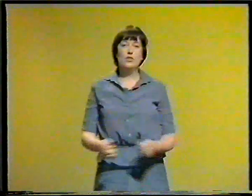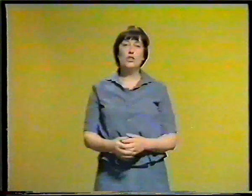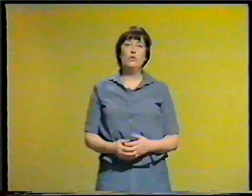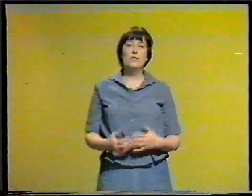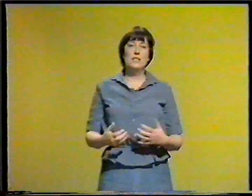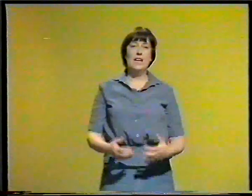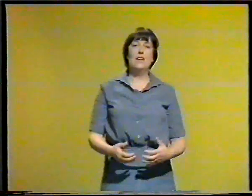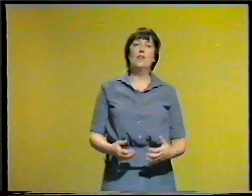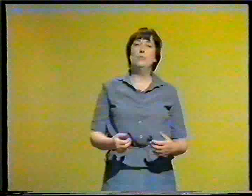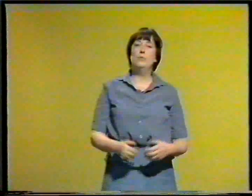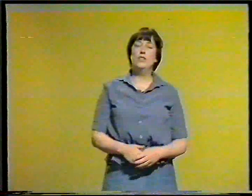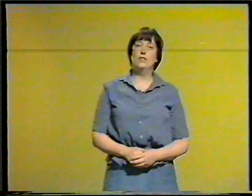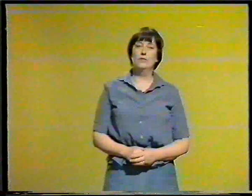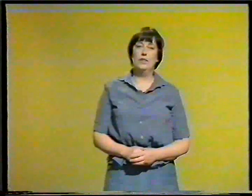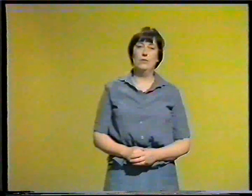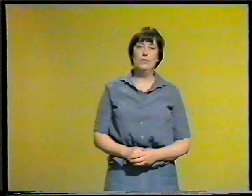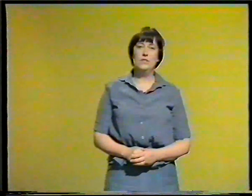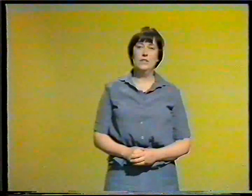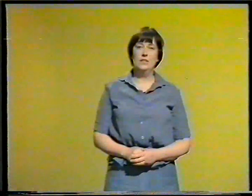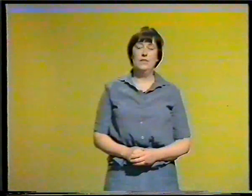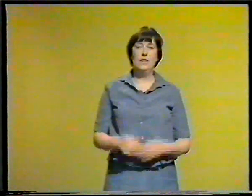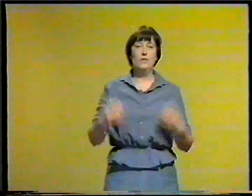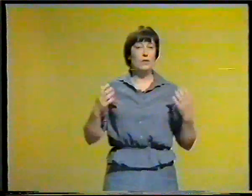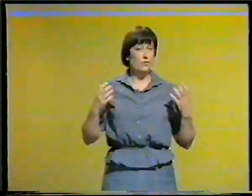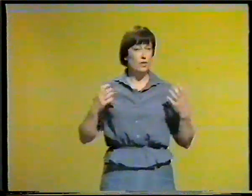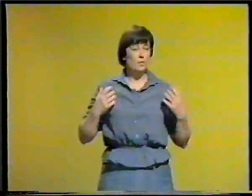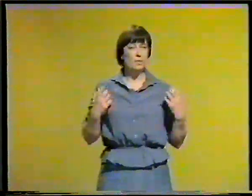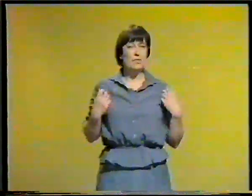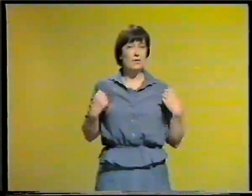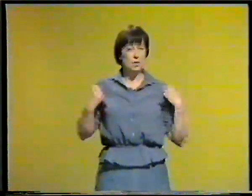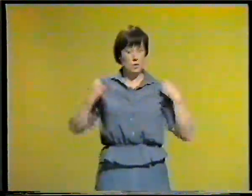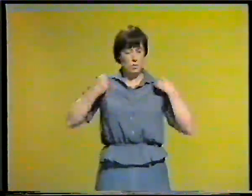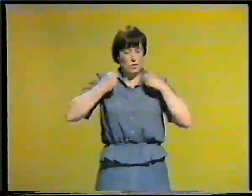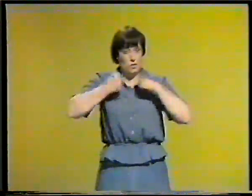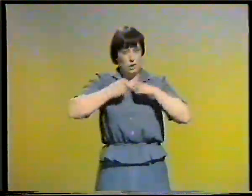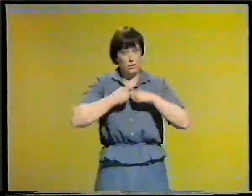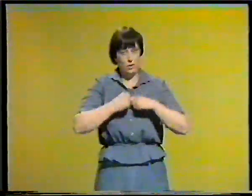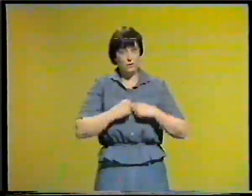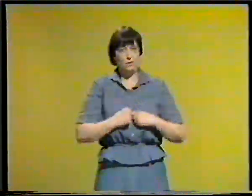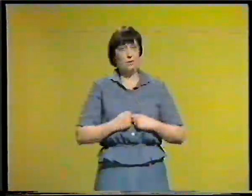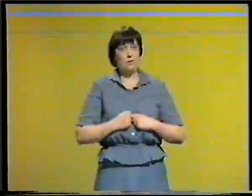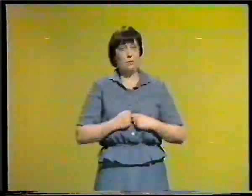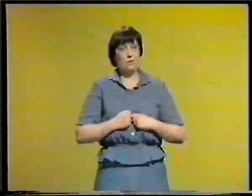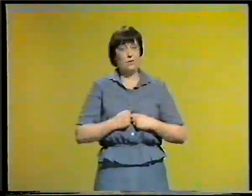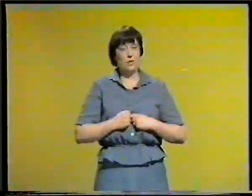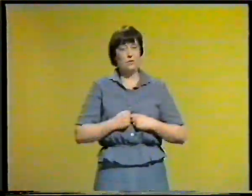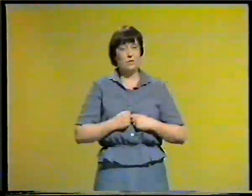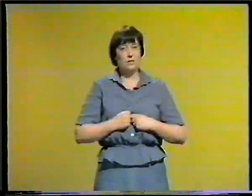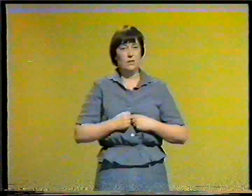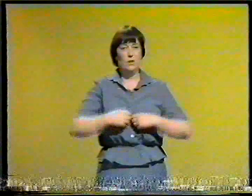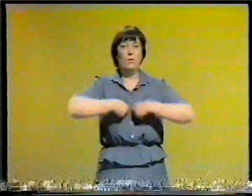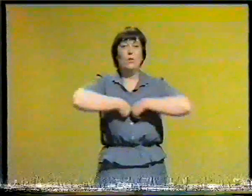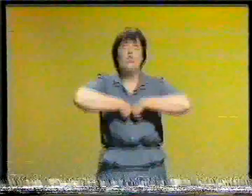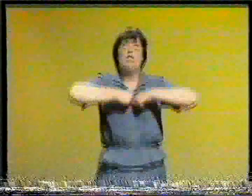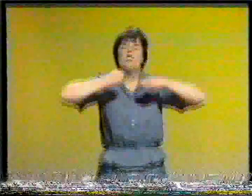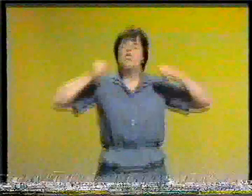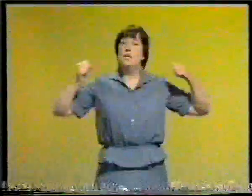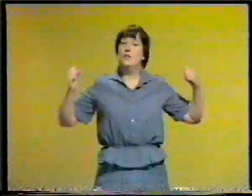show taking off and putting on clothes, then you just simply say, put your coat on, or take your coat